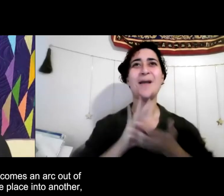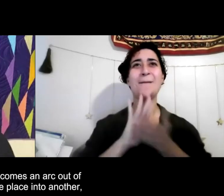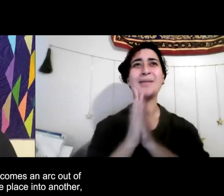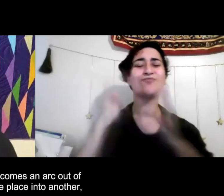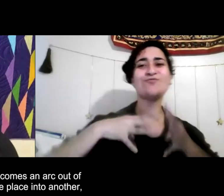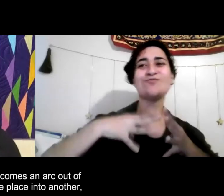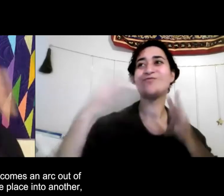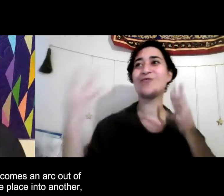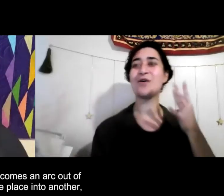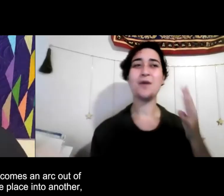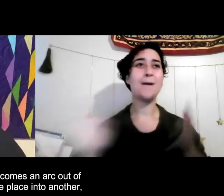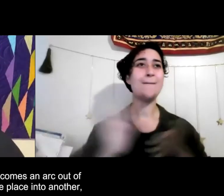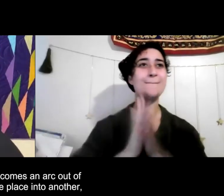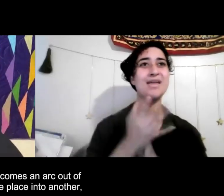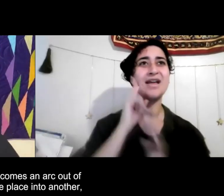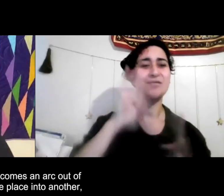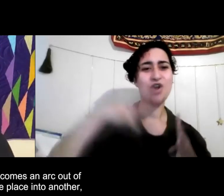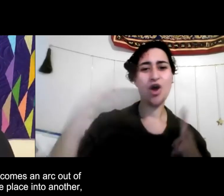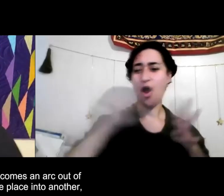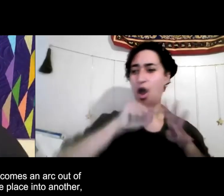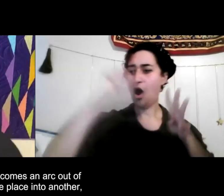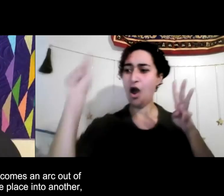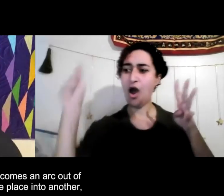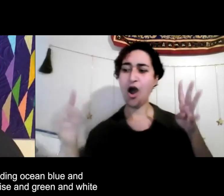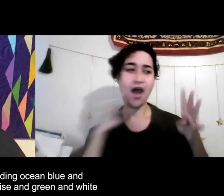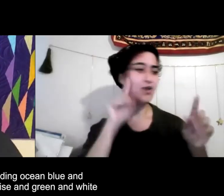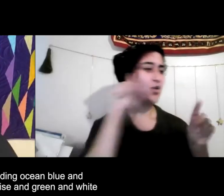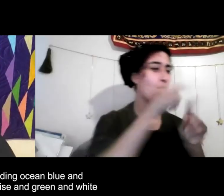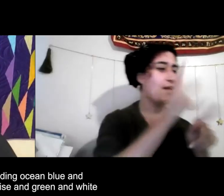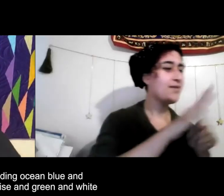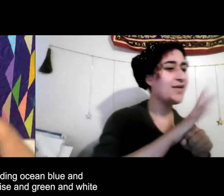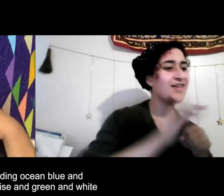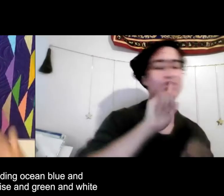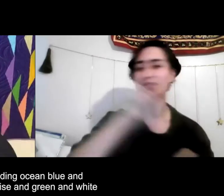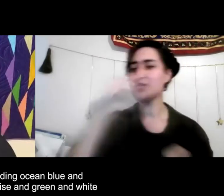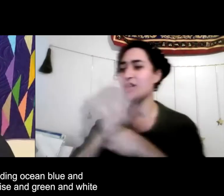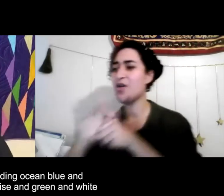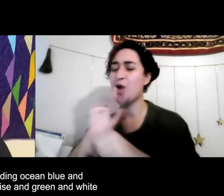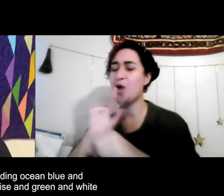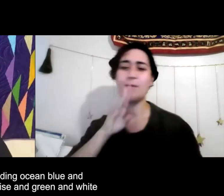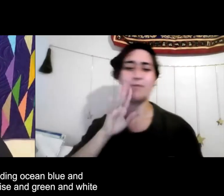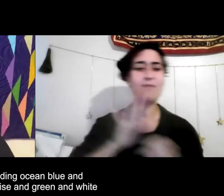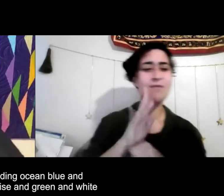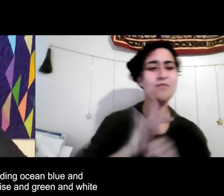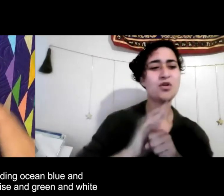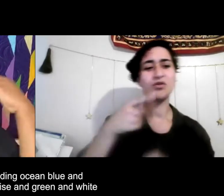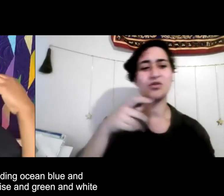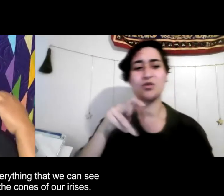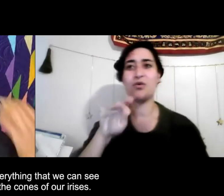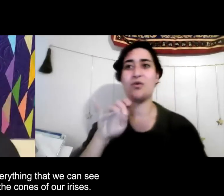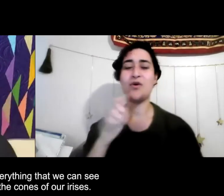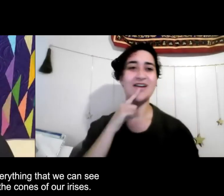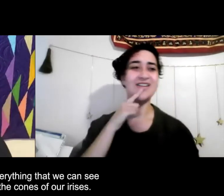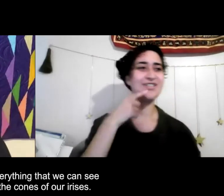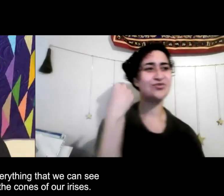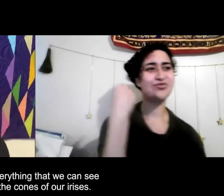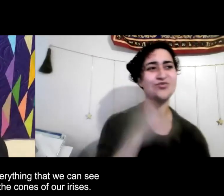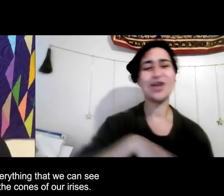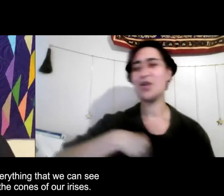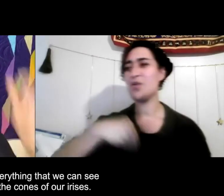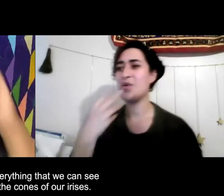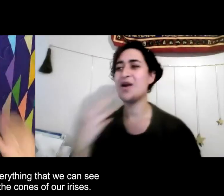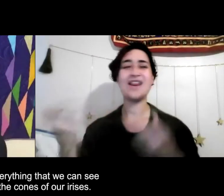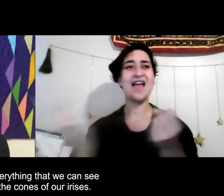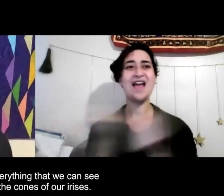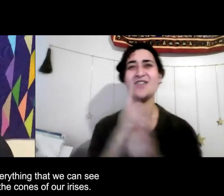rainbow becomes an arc out of one place into another, holding ocean blue and turquoise and green and white and everything that we